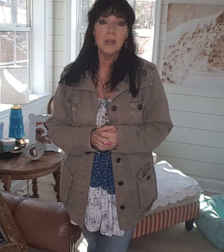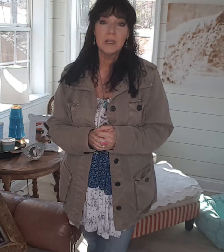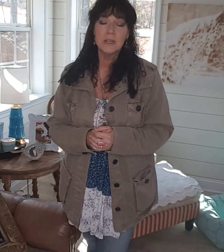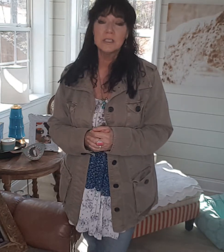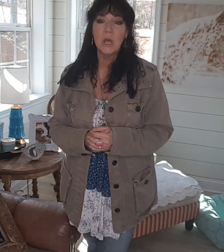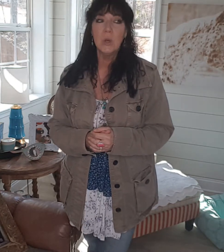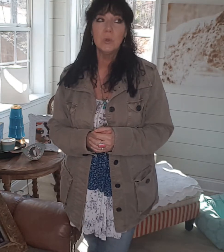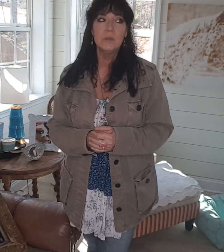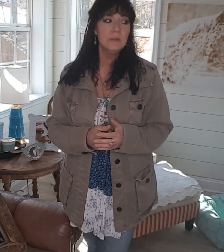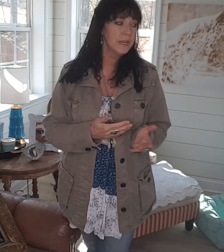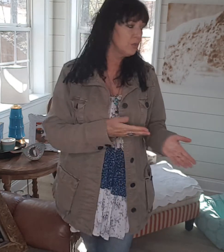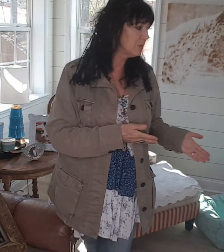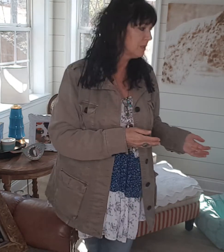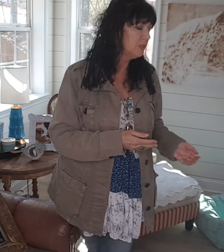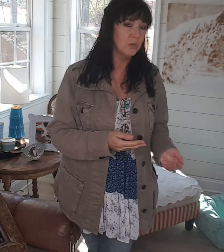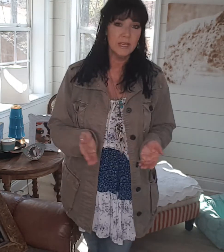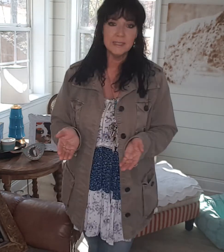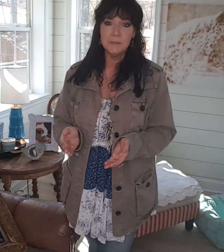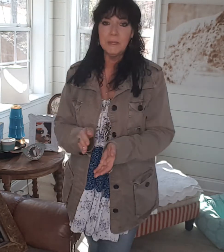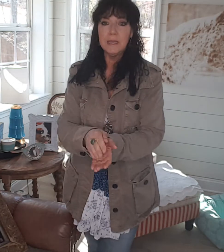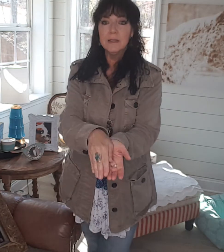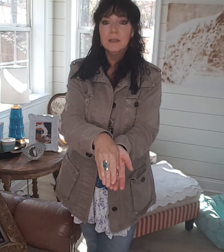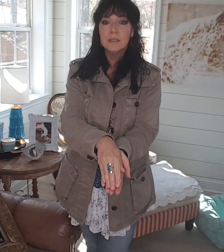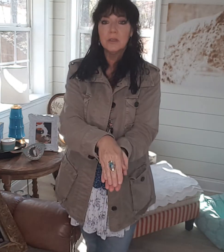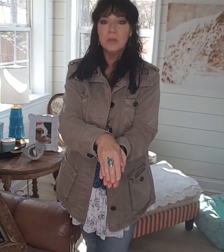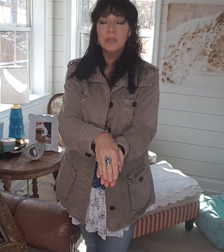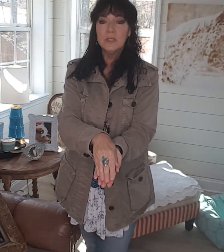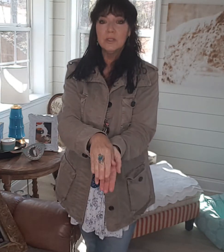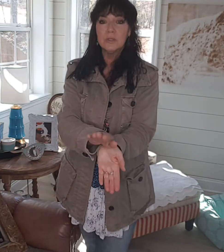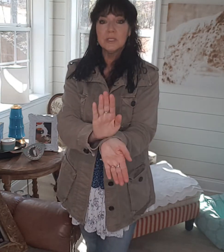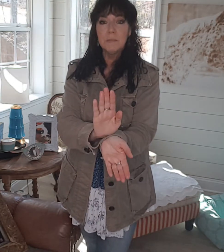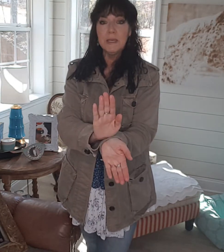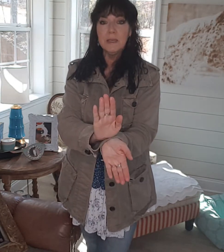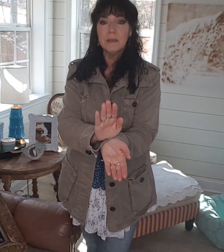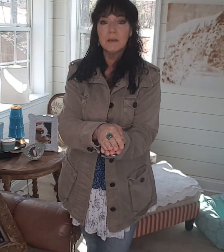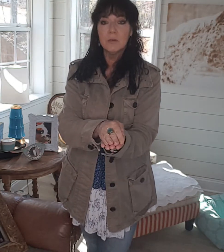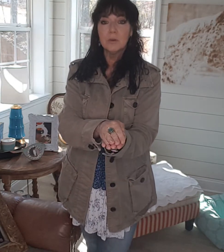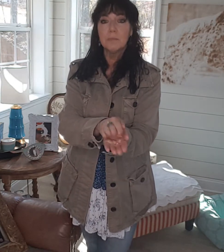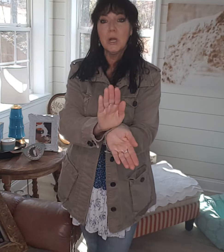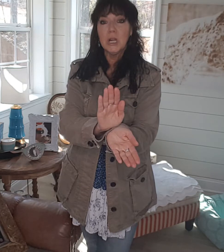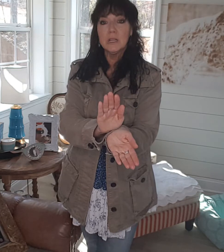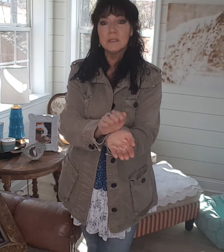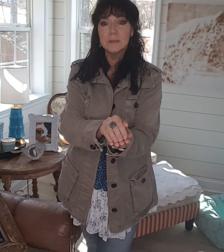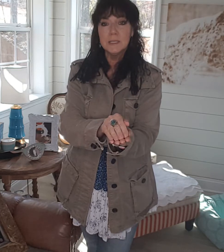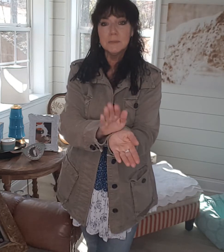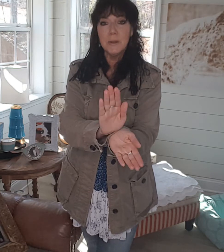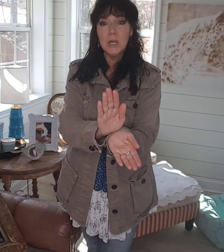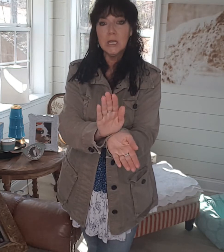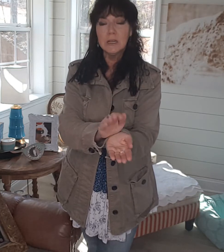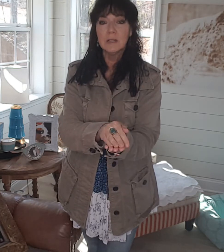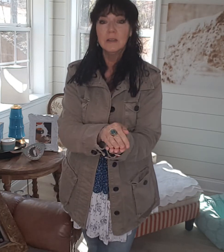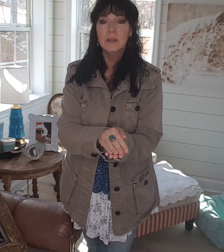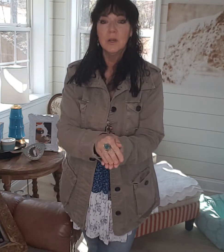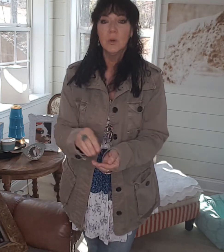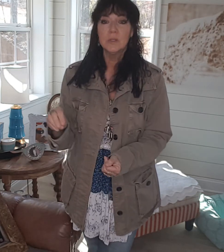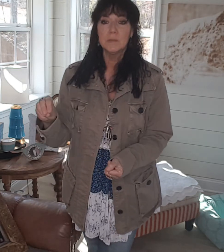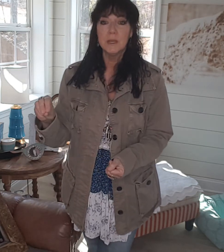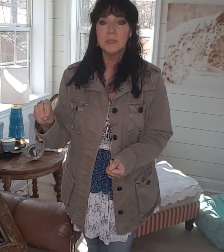Bark. So Nitro knows how to speak. So you can either do speak or bark. This means bark. Or sometimes I